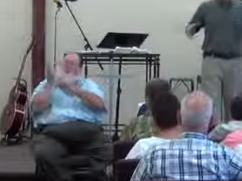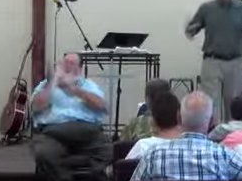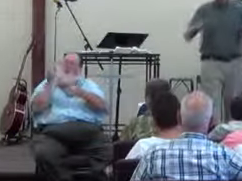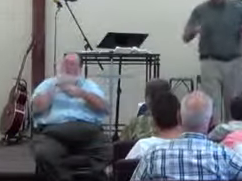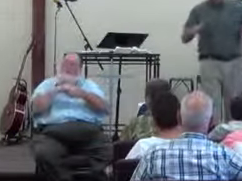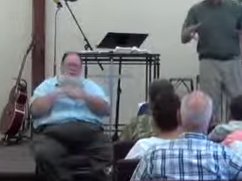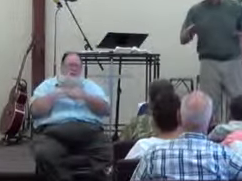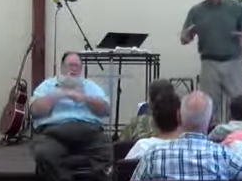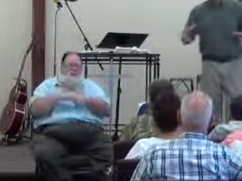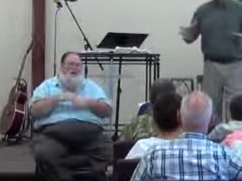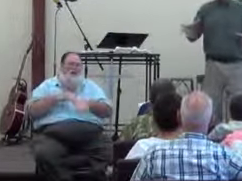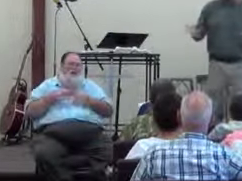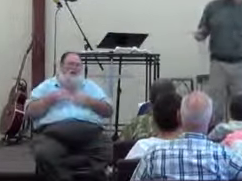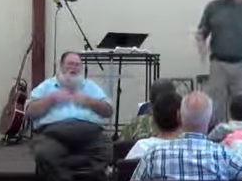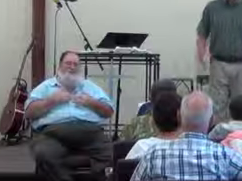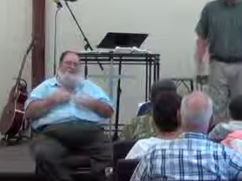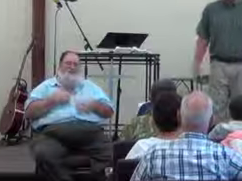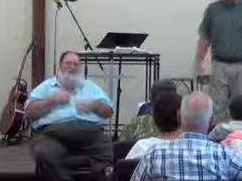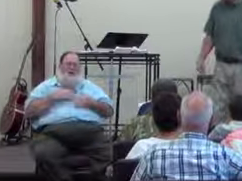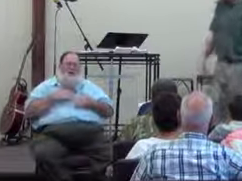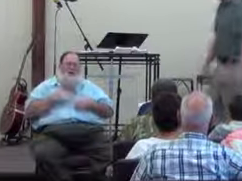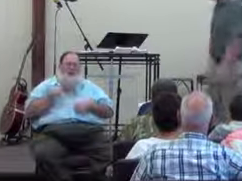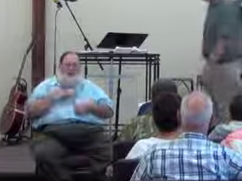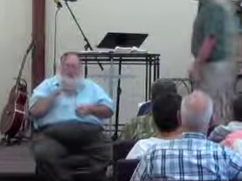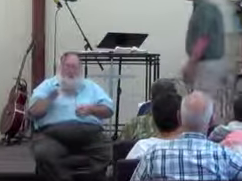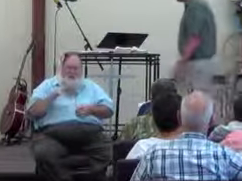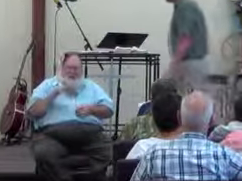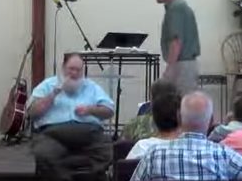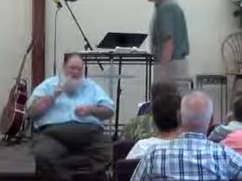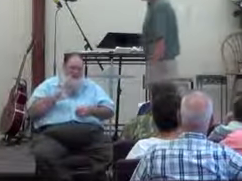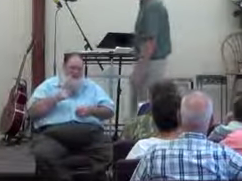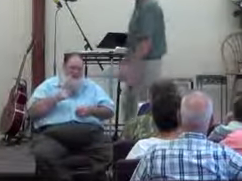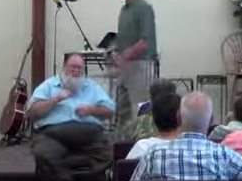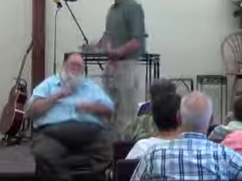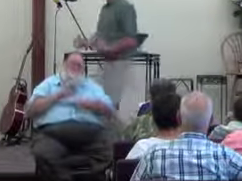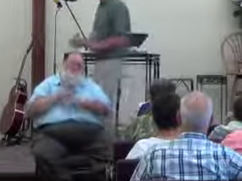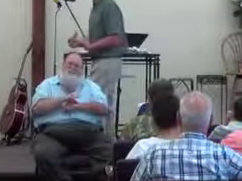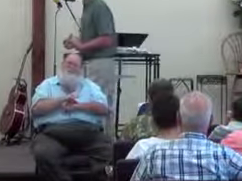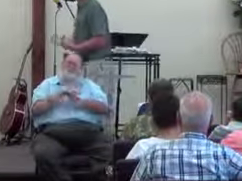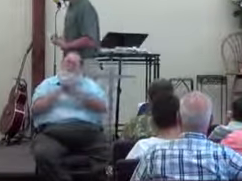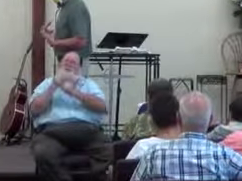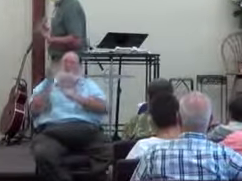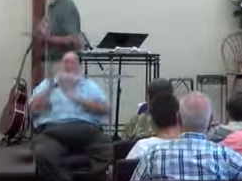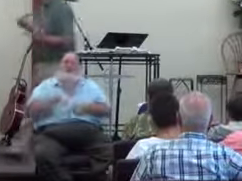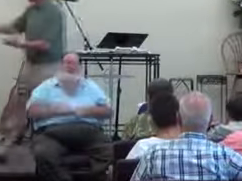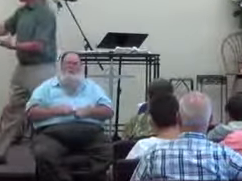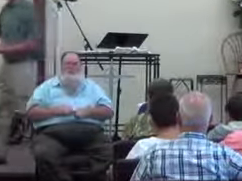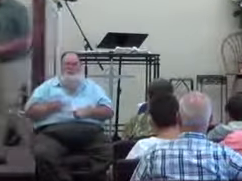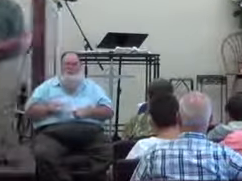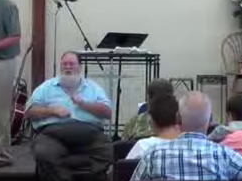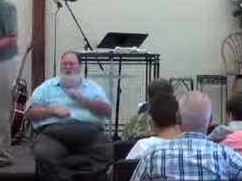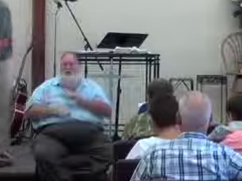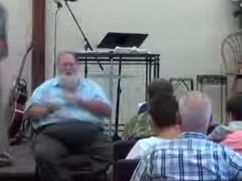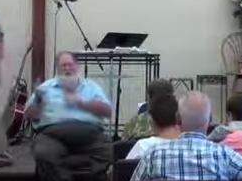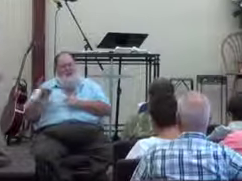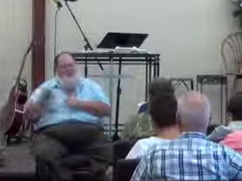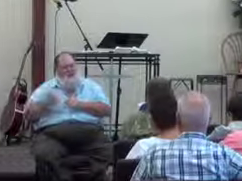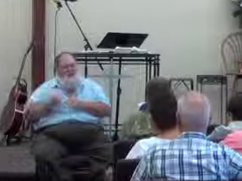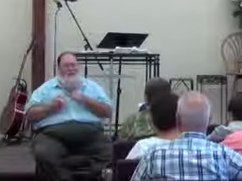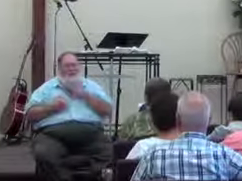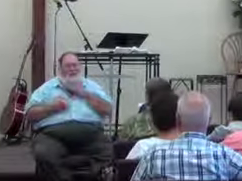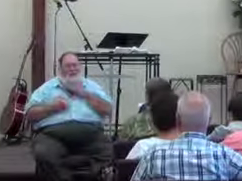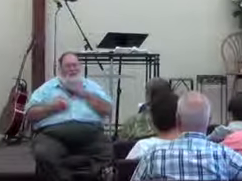in a forcefulness. You know, Pastor Mike could come in here and just lay it on us hard, and then we feel like it's a burden to worship Lord because it's what we